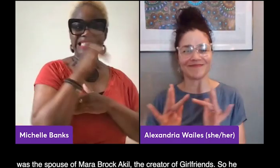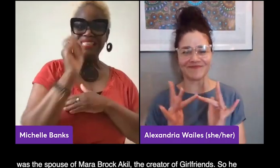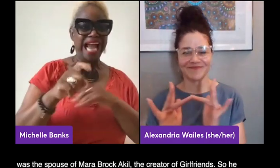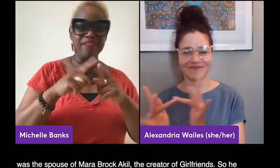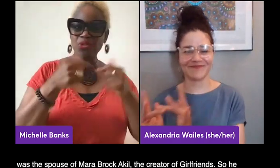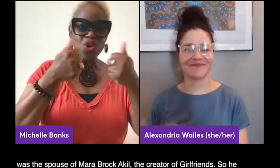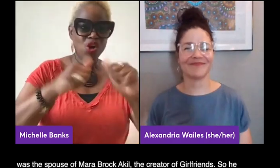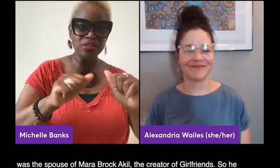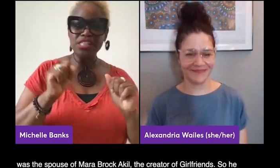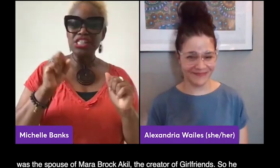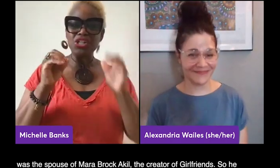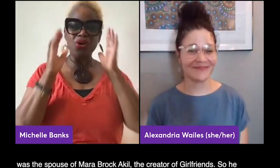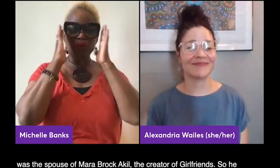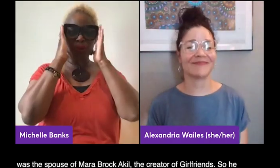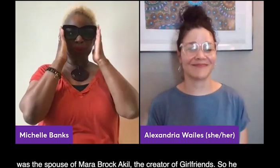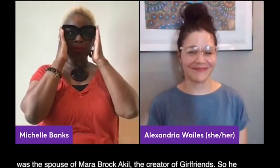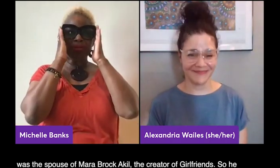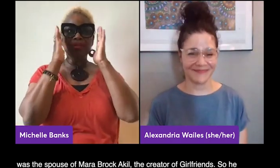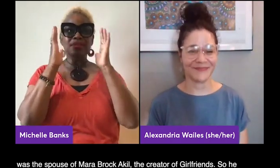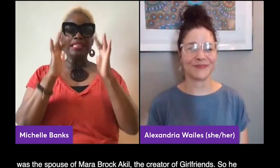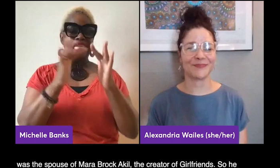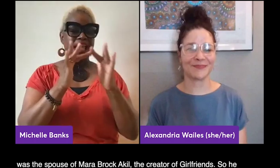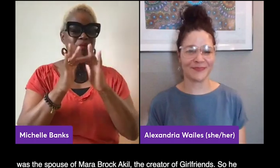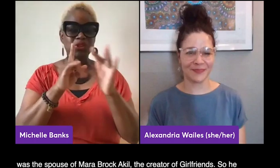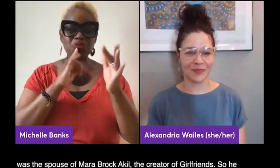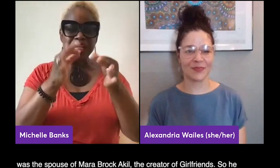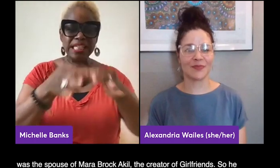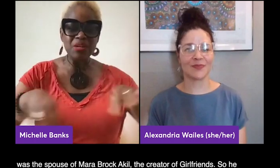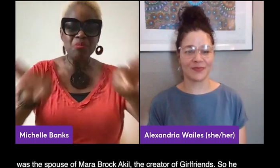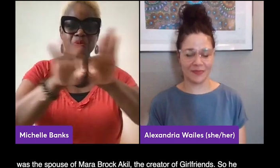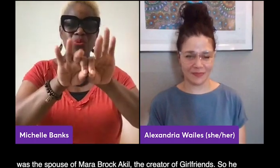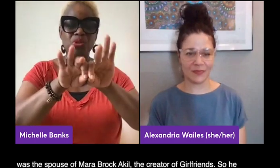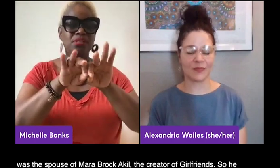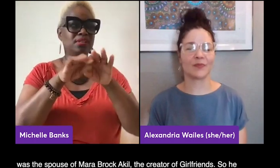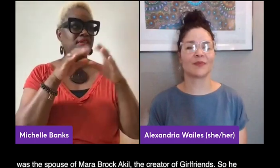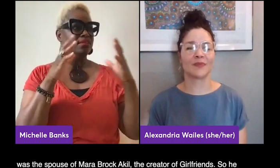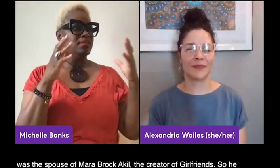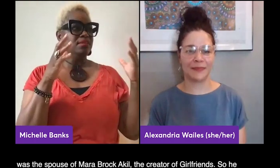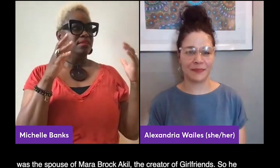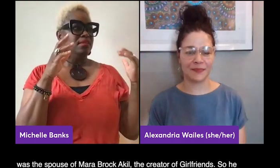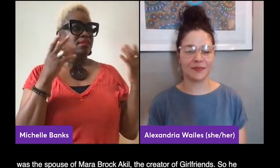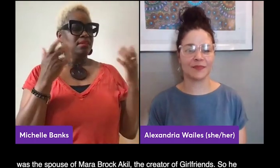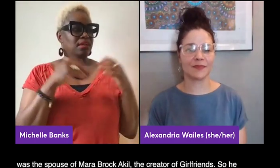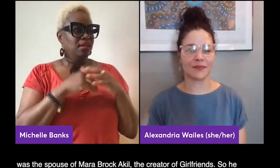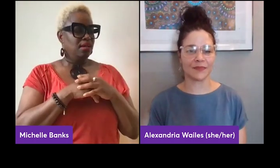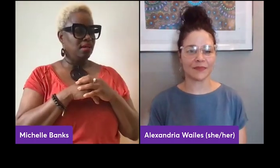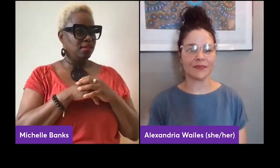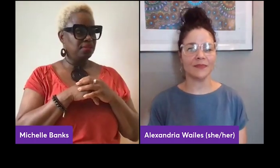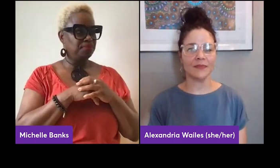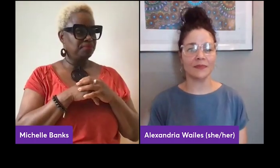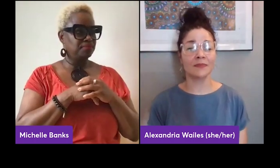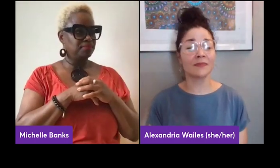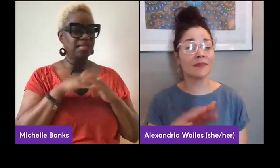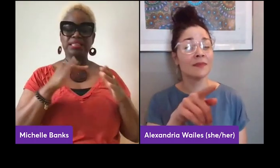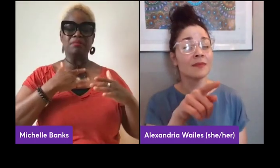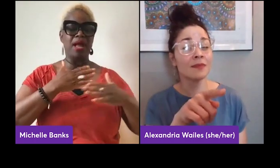I didn't have to audition or anything. So I learned that connections are really important.